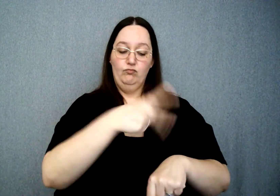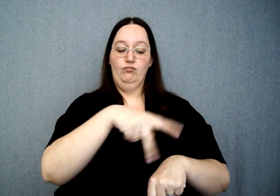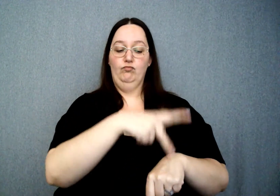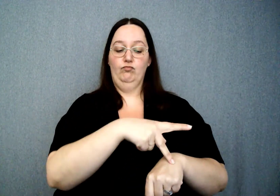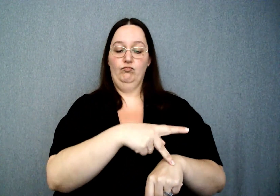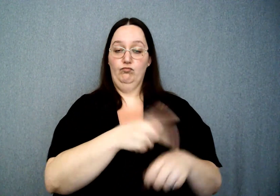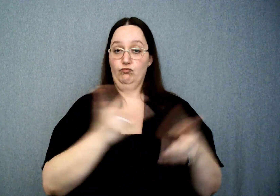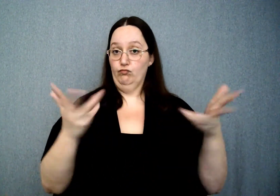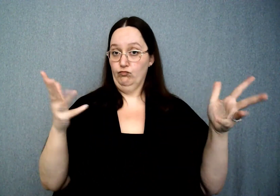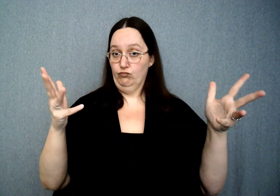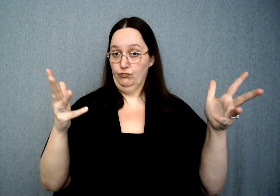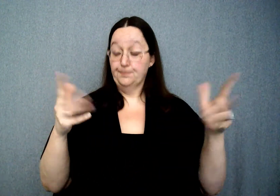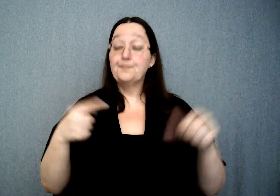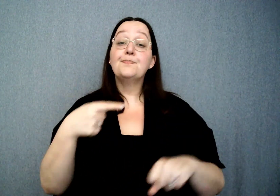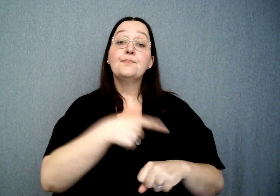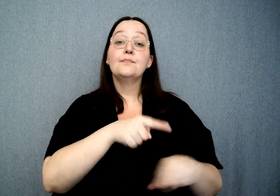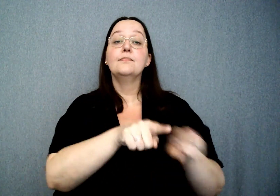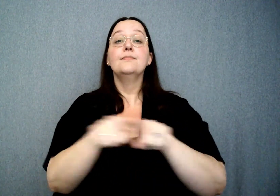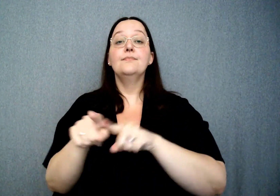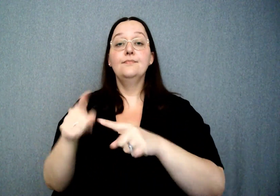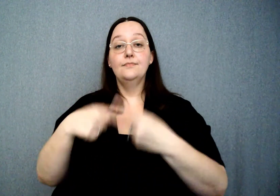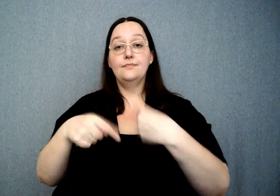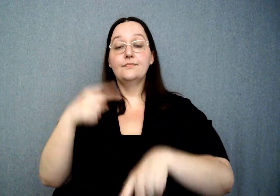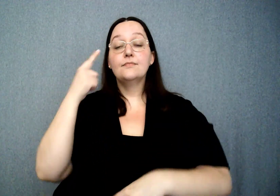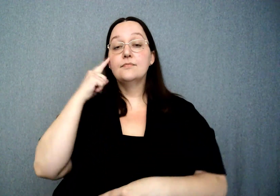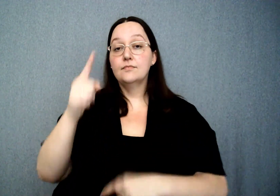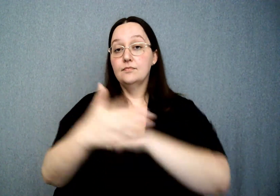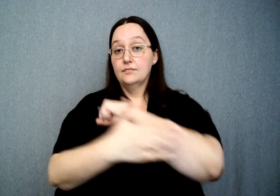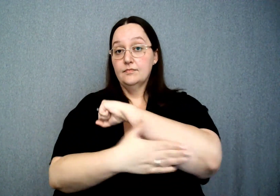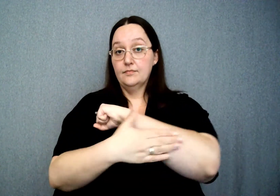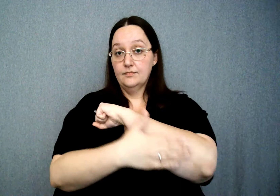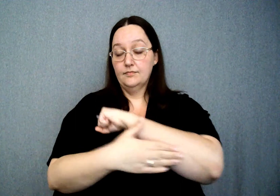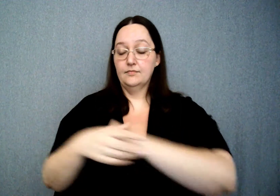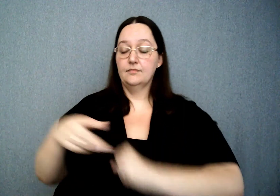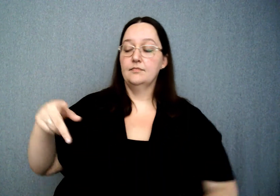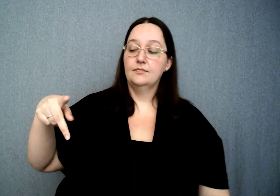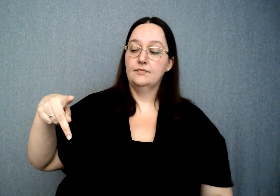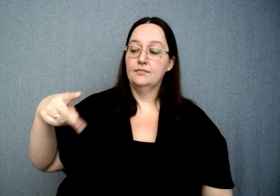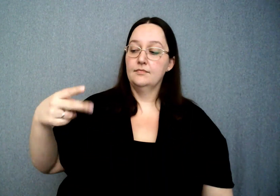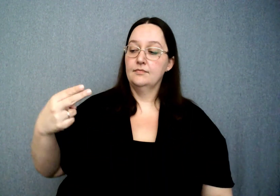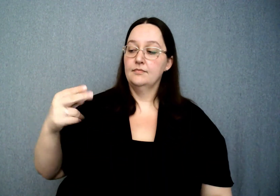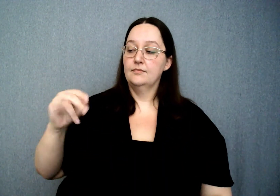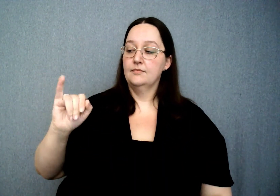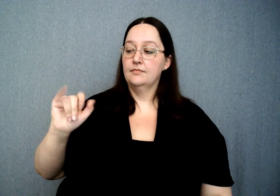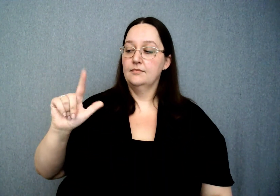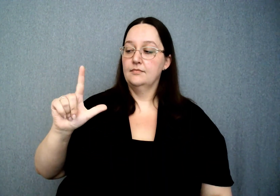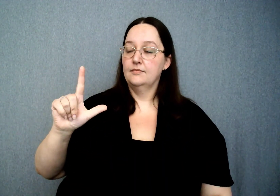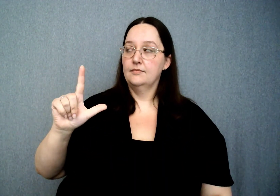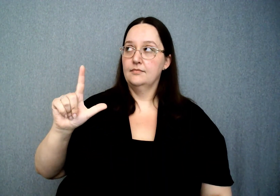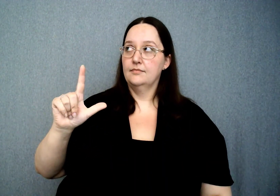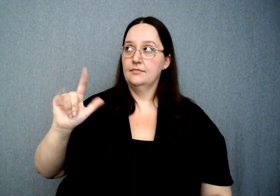hand S. That's the only sign I've learned so far for that. This is also the same sign for the country,